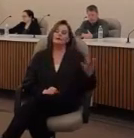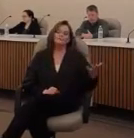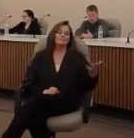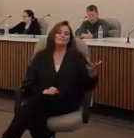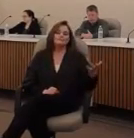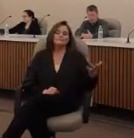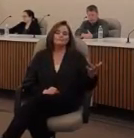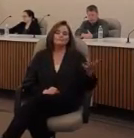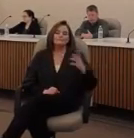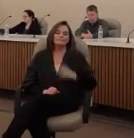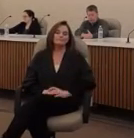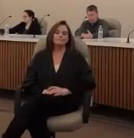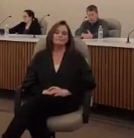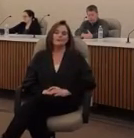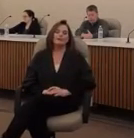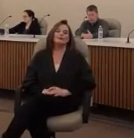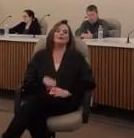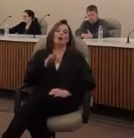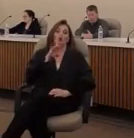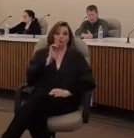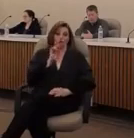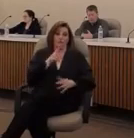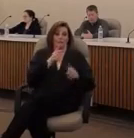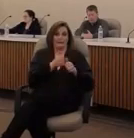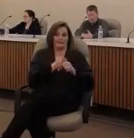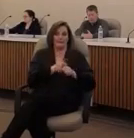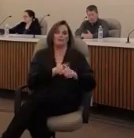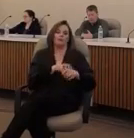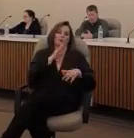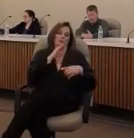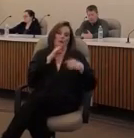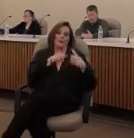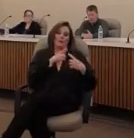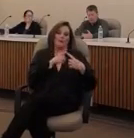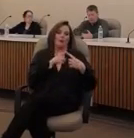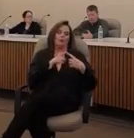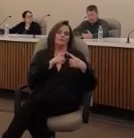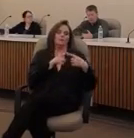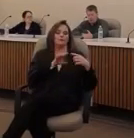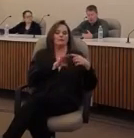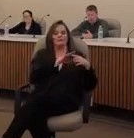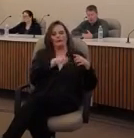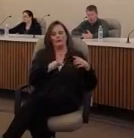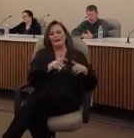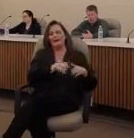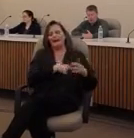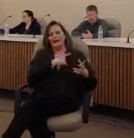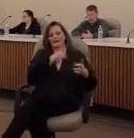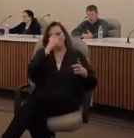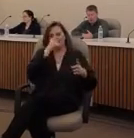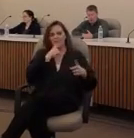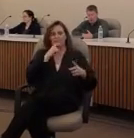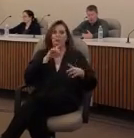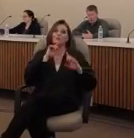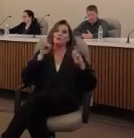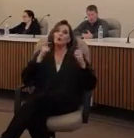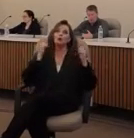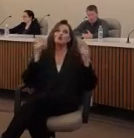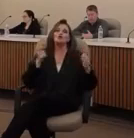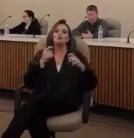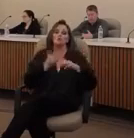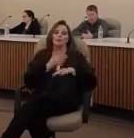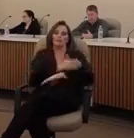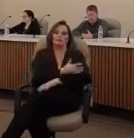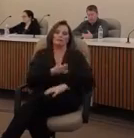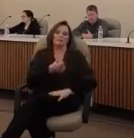Basically, he was talking about specifically this Legnos. He says, I think this would be a huge improvement to this old